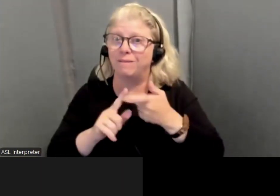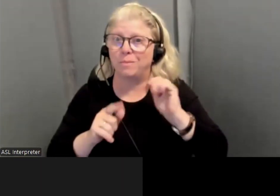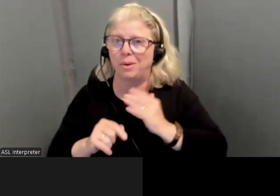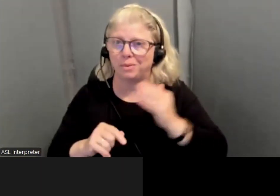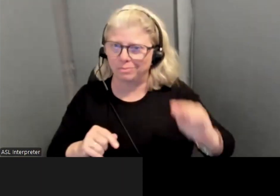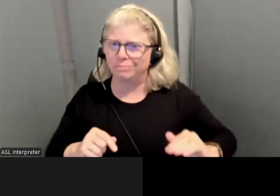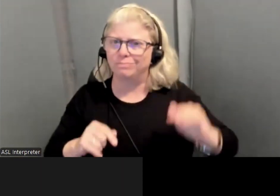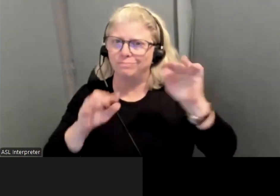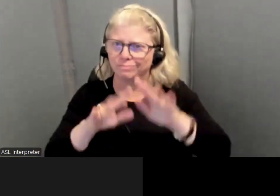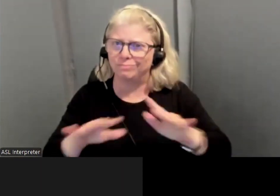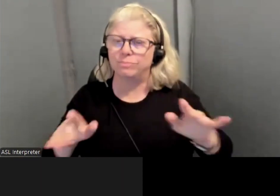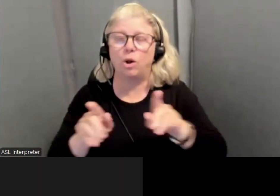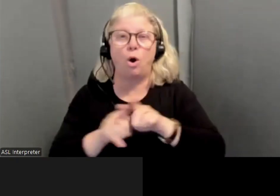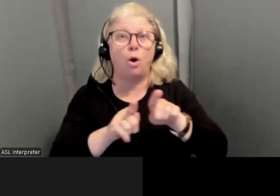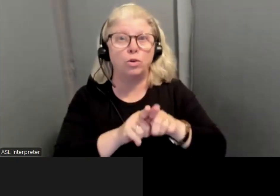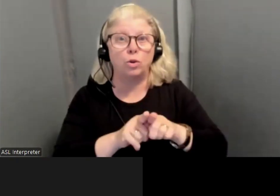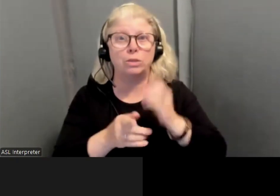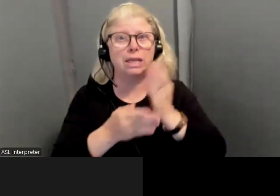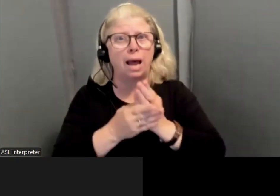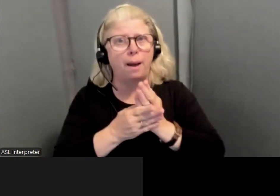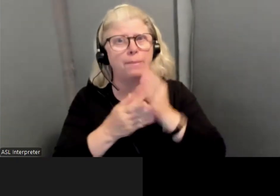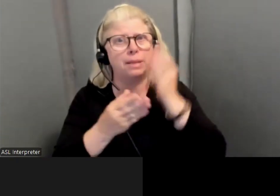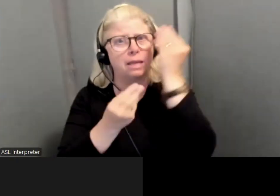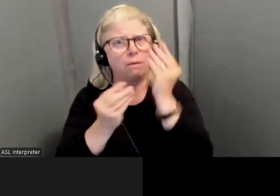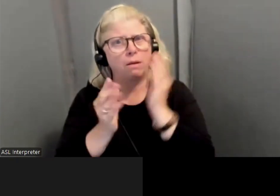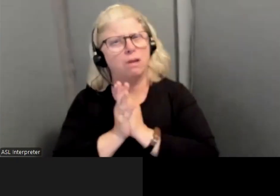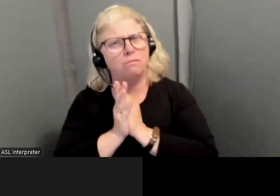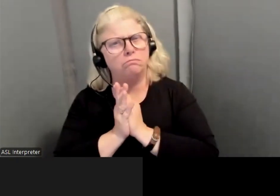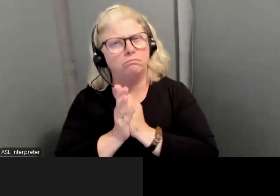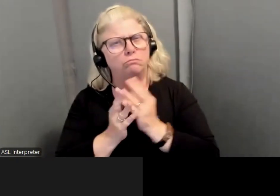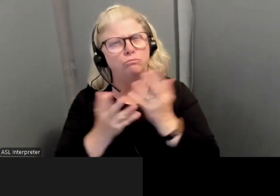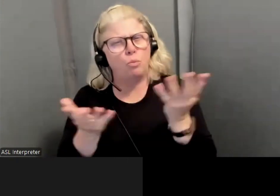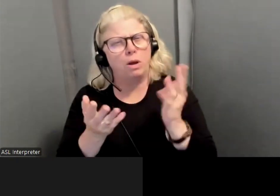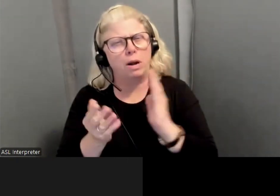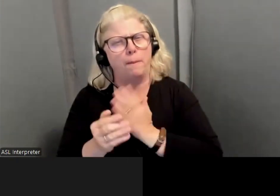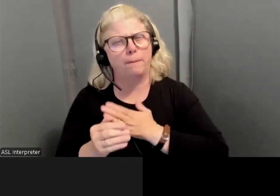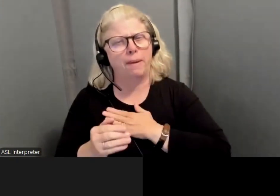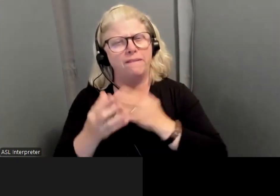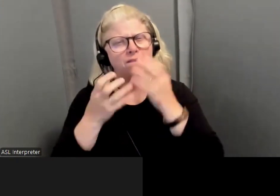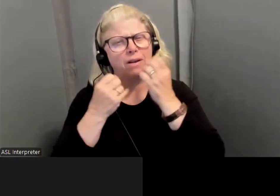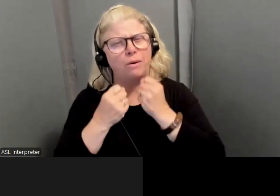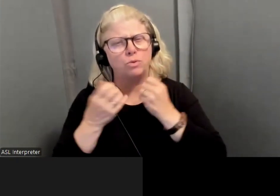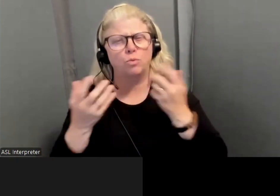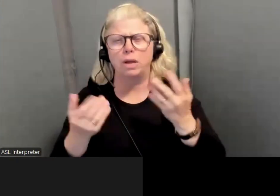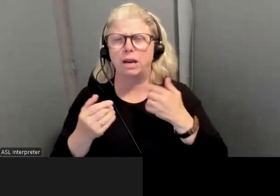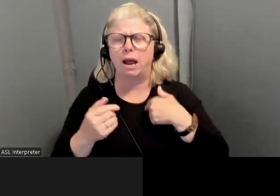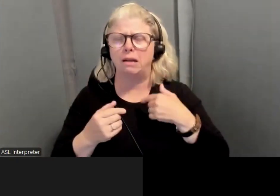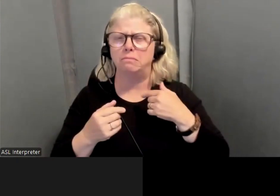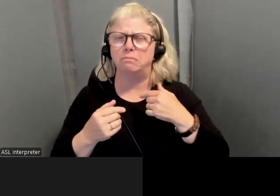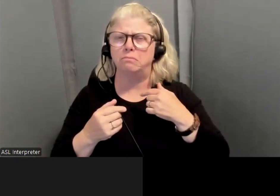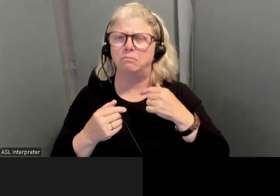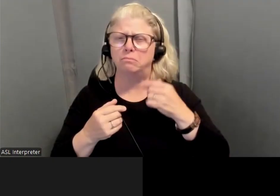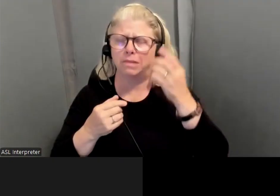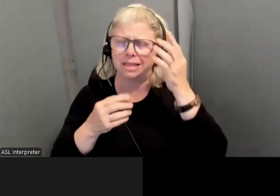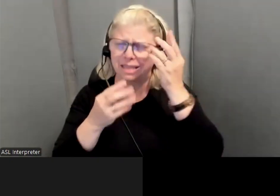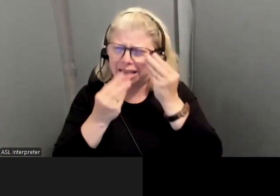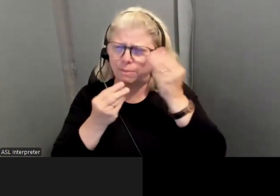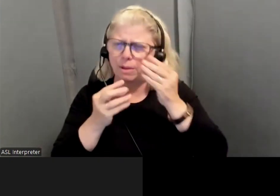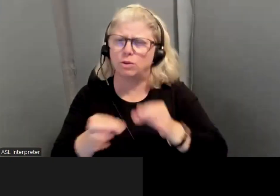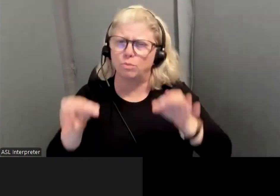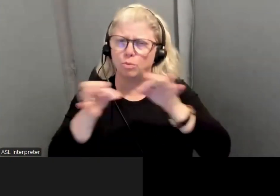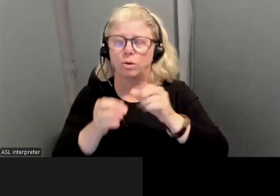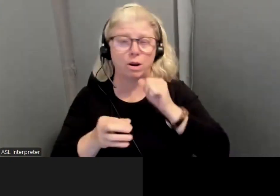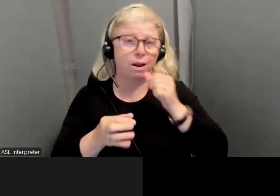and so on and so forth. But you can also stop and think about them and say, okay, what are my values here? What is it that I actually think it's important or not